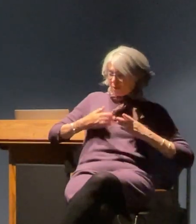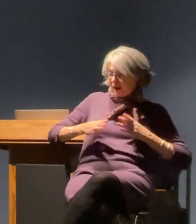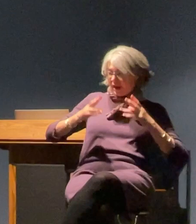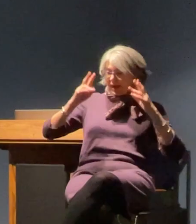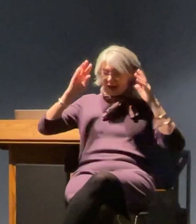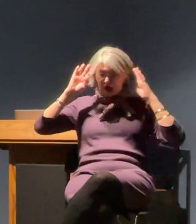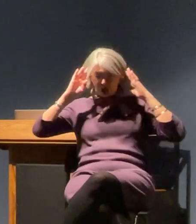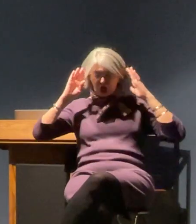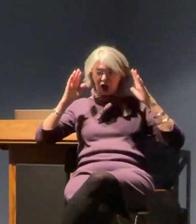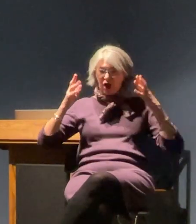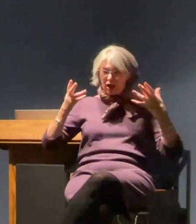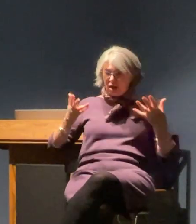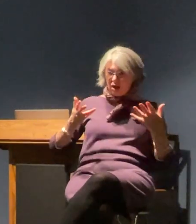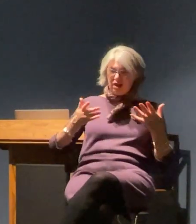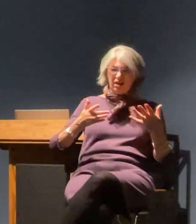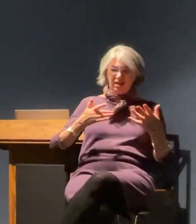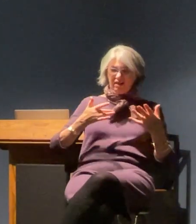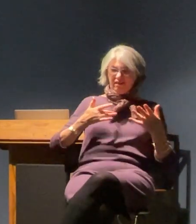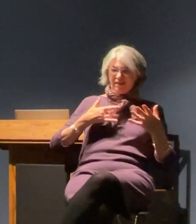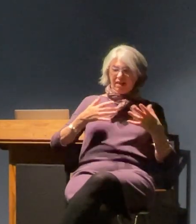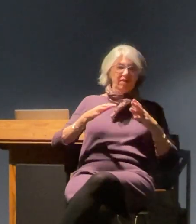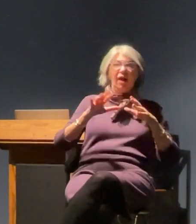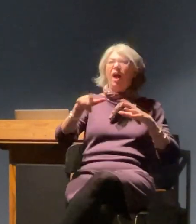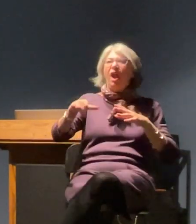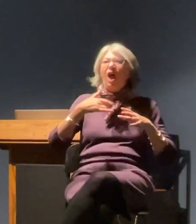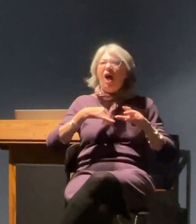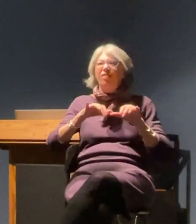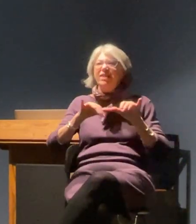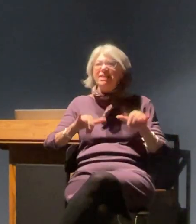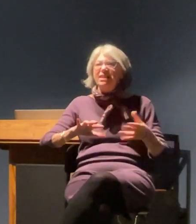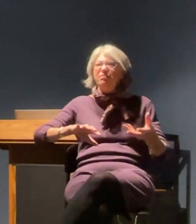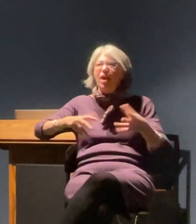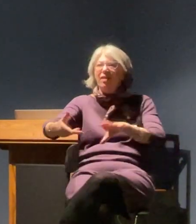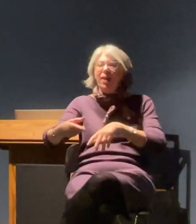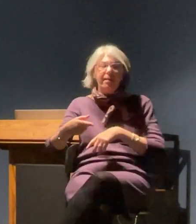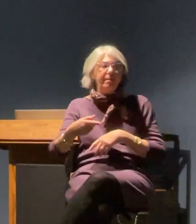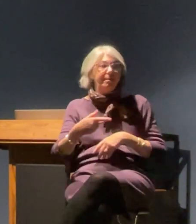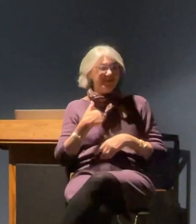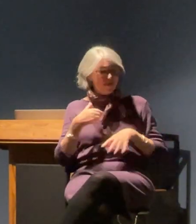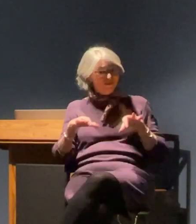looking, family would feel that the system is breaking them. So it's through fashion that